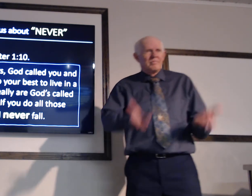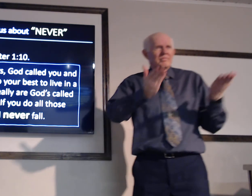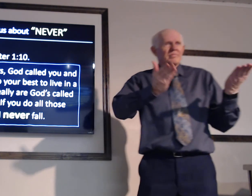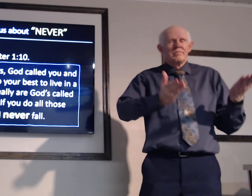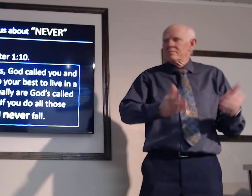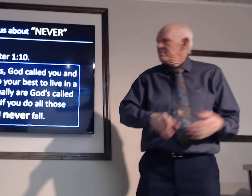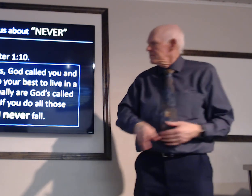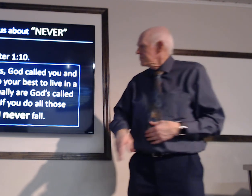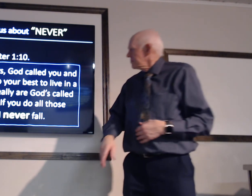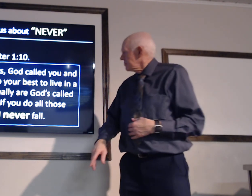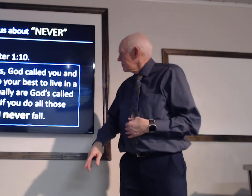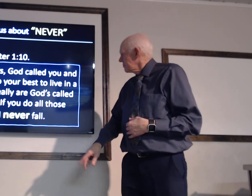fail.